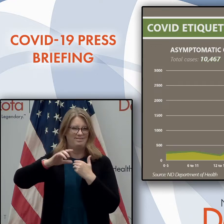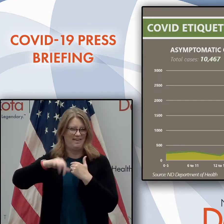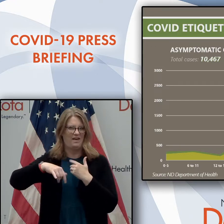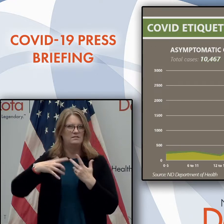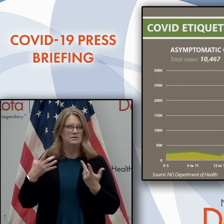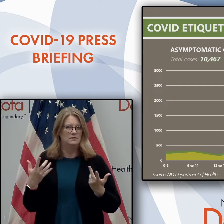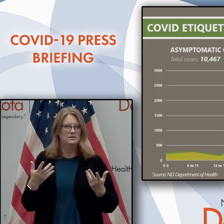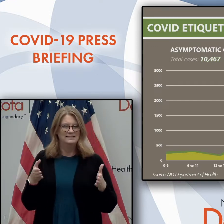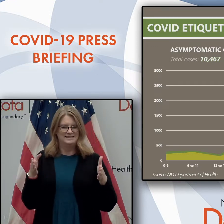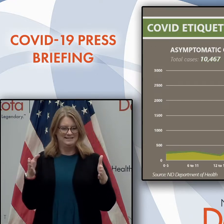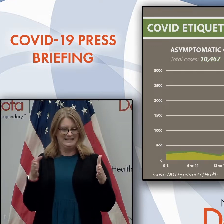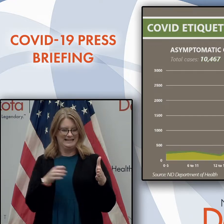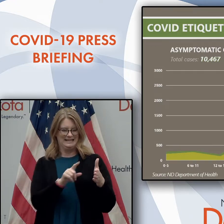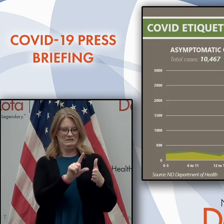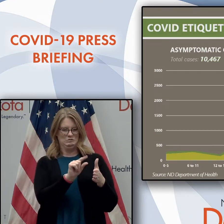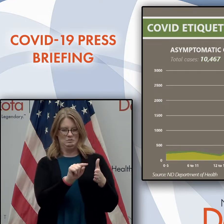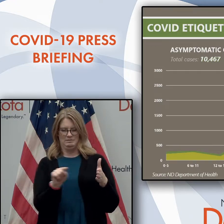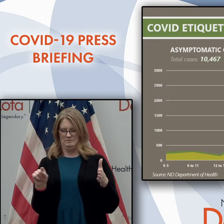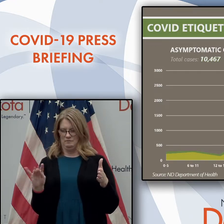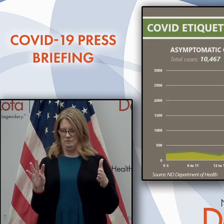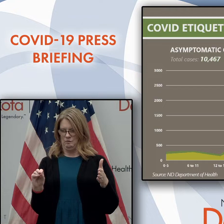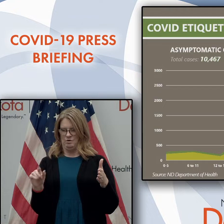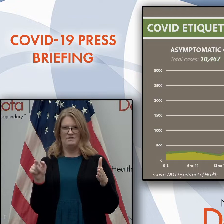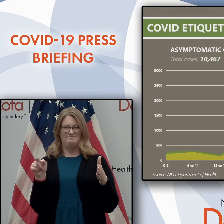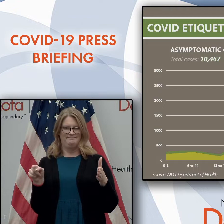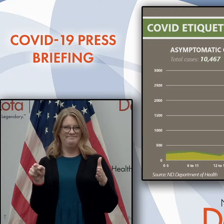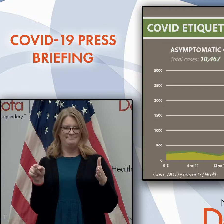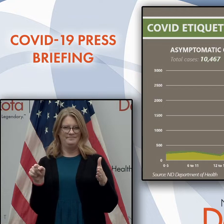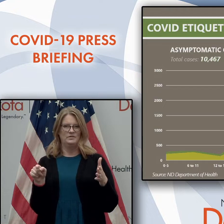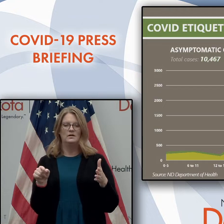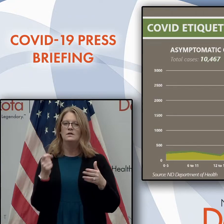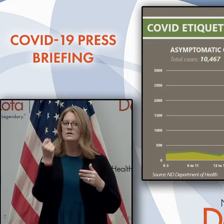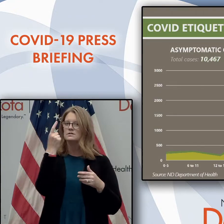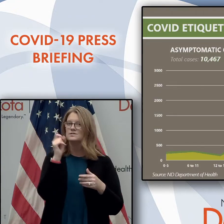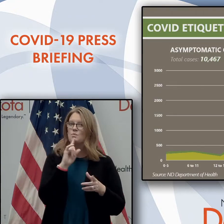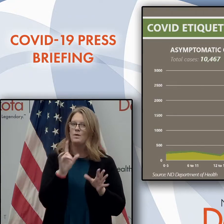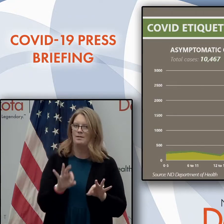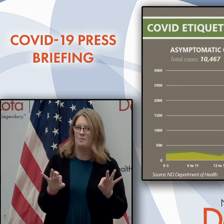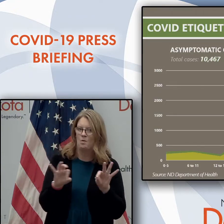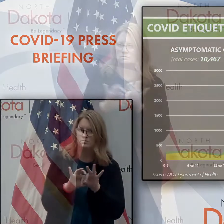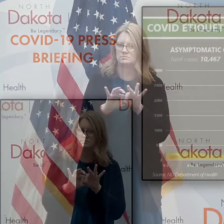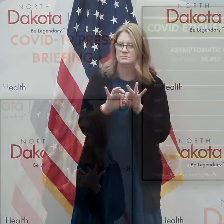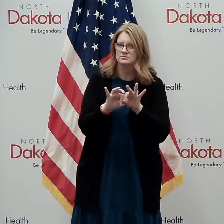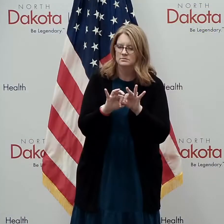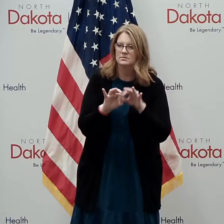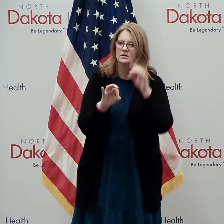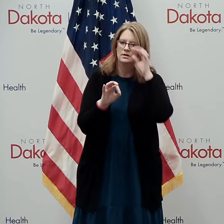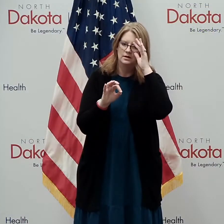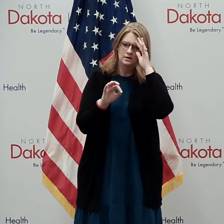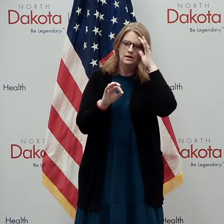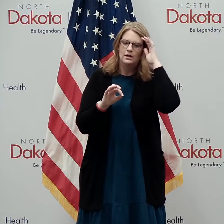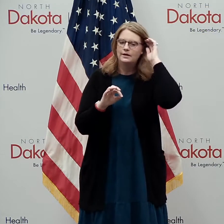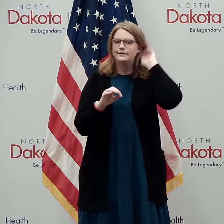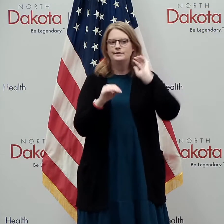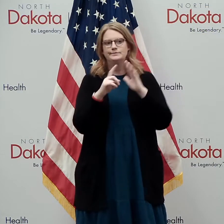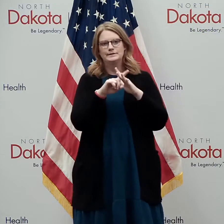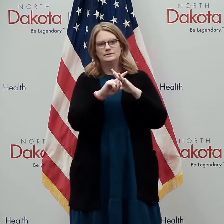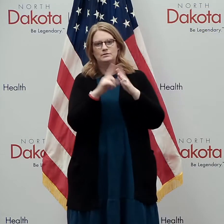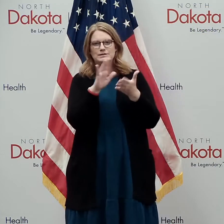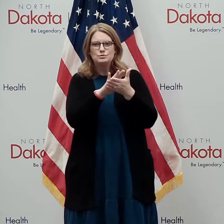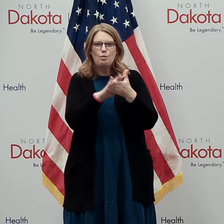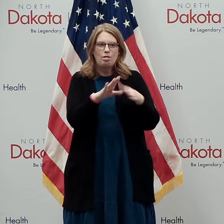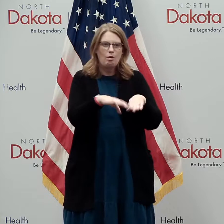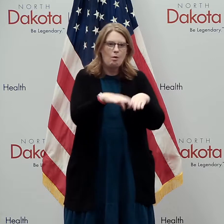And so again, this is why it's even more important than ever that when we're thinking about whether it's back to school or school